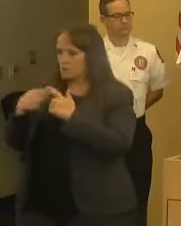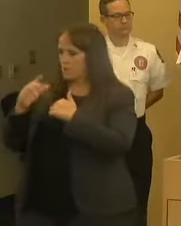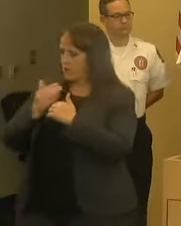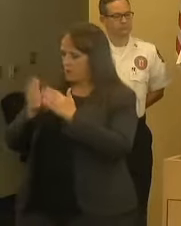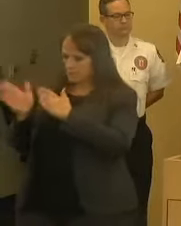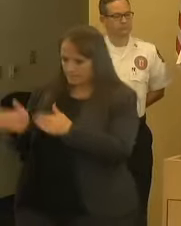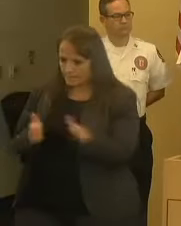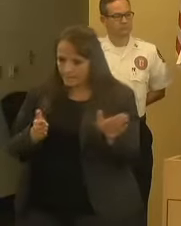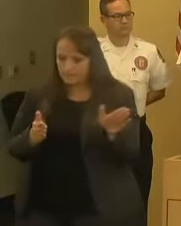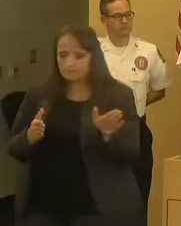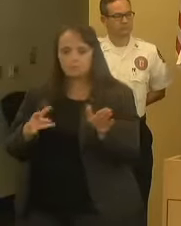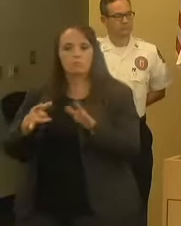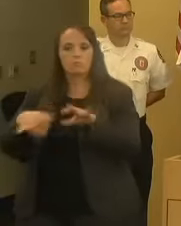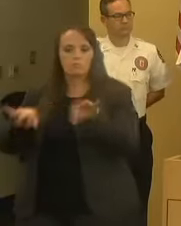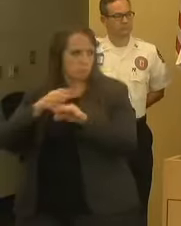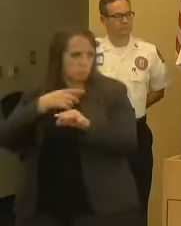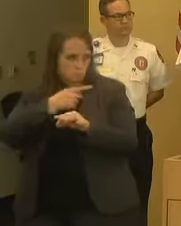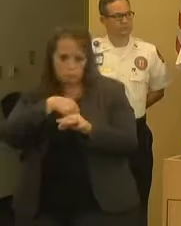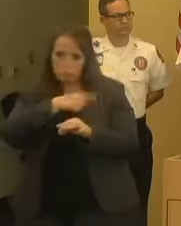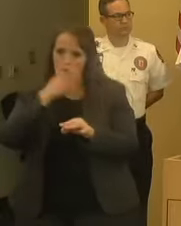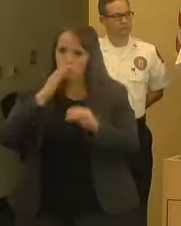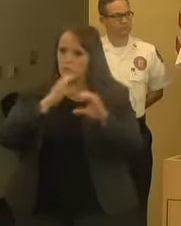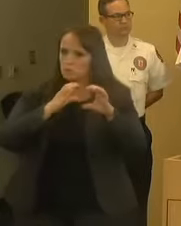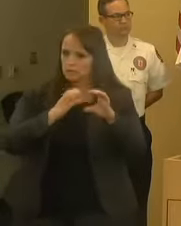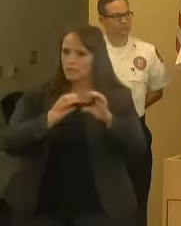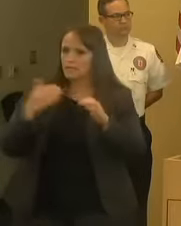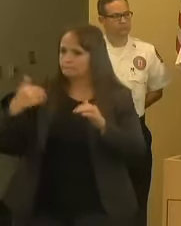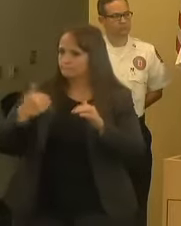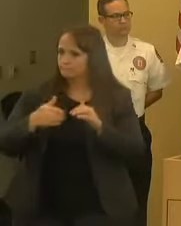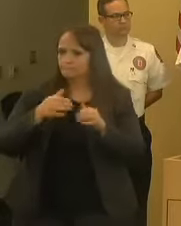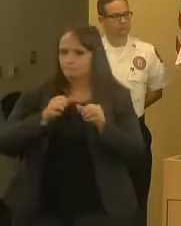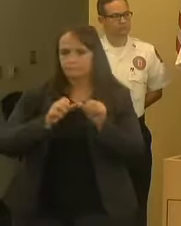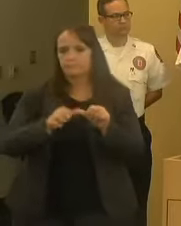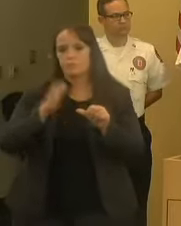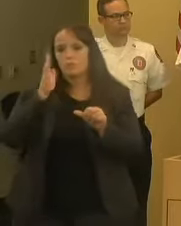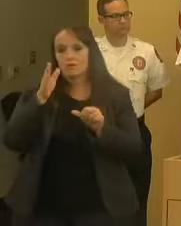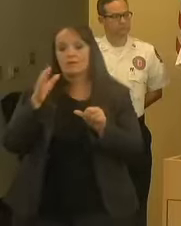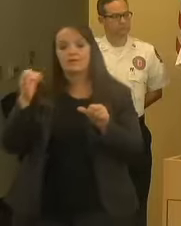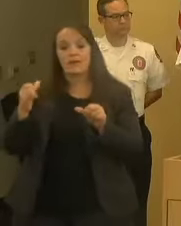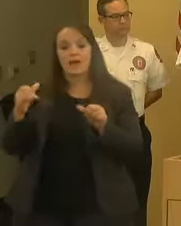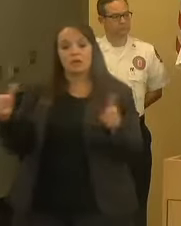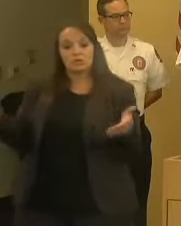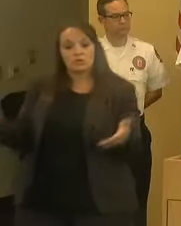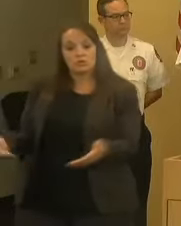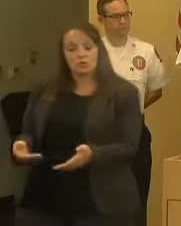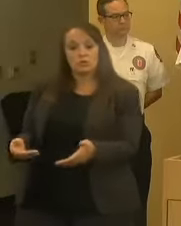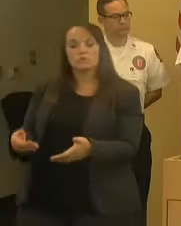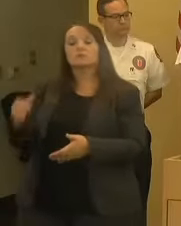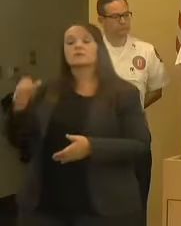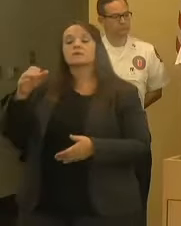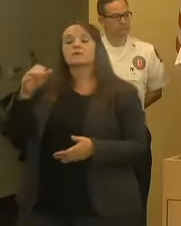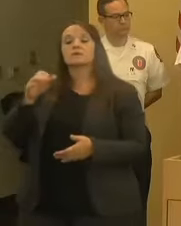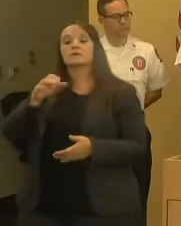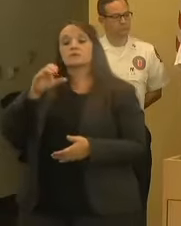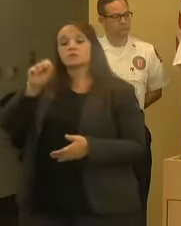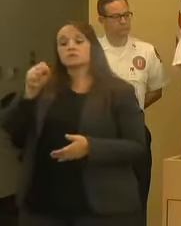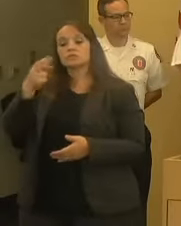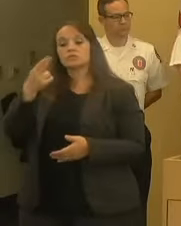it's important that we continue to communicate. And with that, I'll introduce Captain Antonio from the Sheriff's